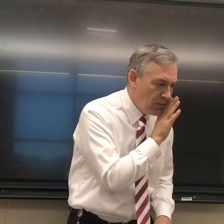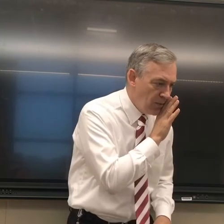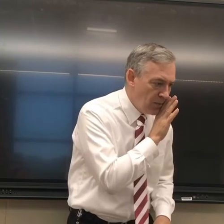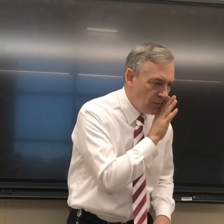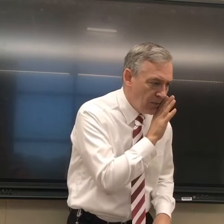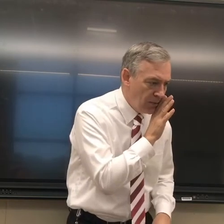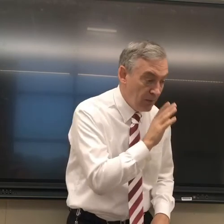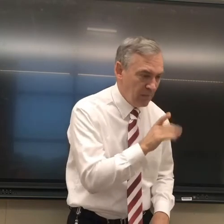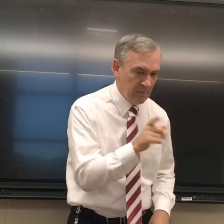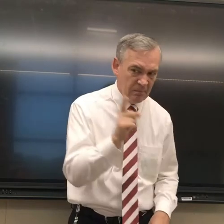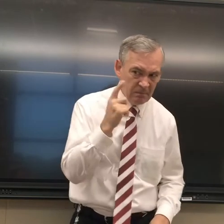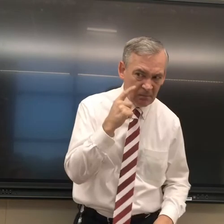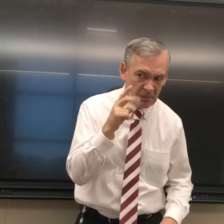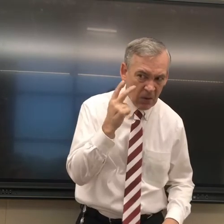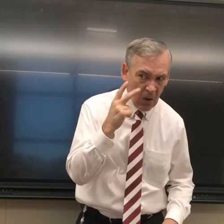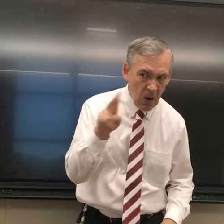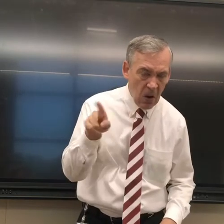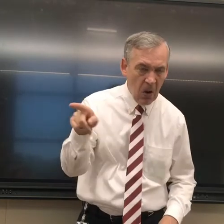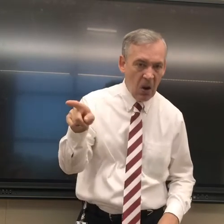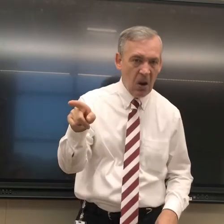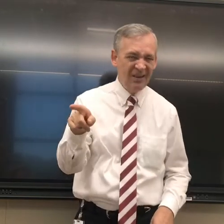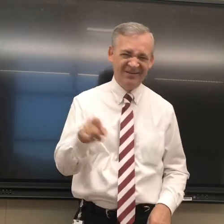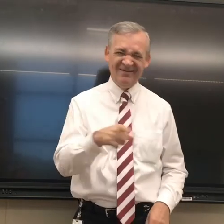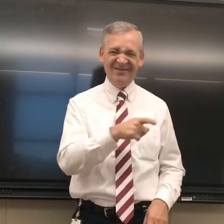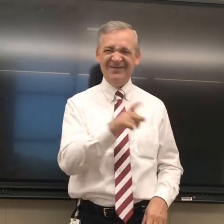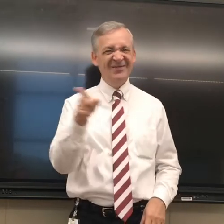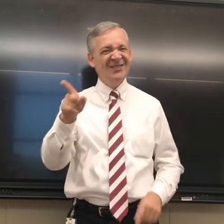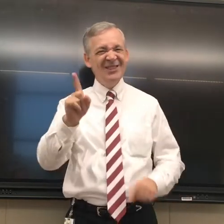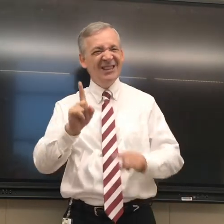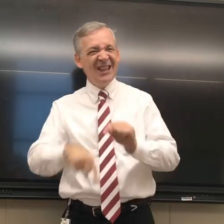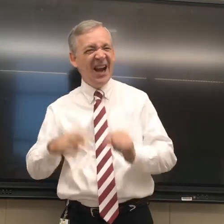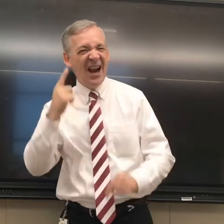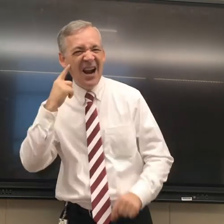forgetting that Miss Lottie could not possibly have heard me from that distance.